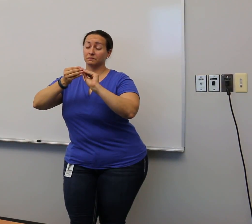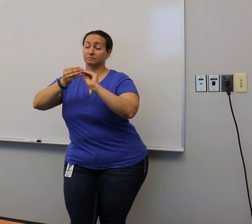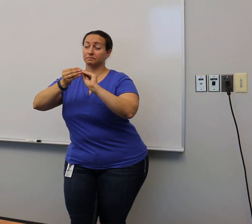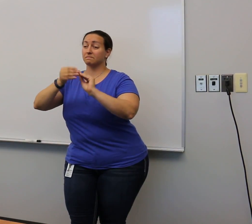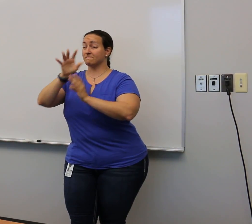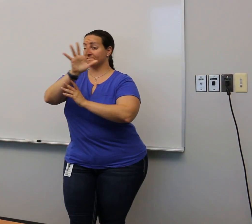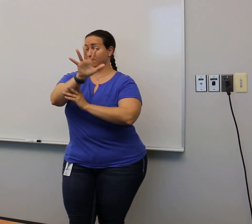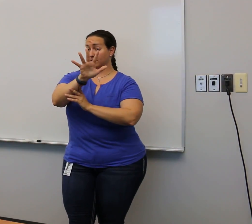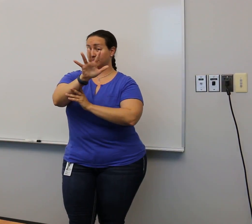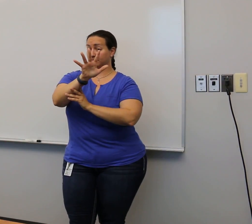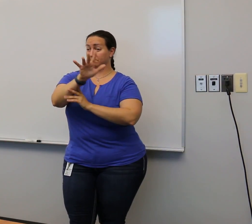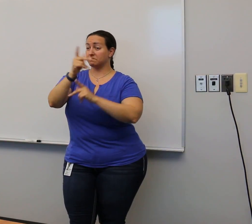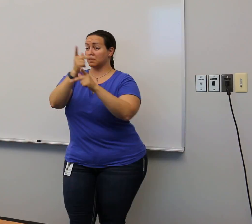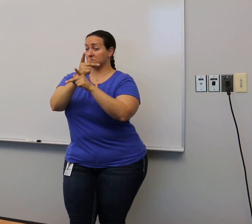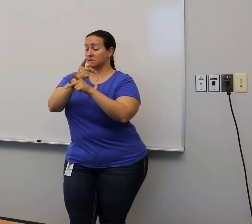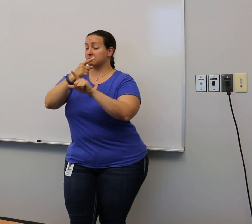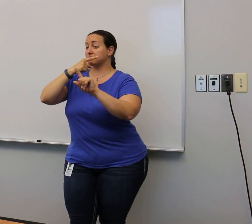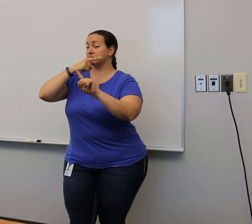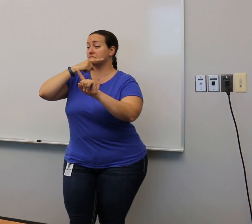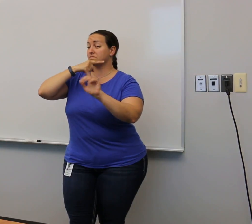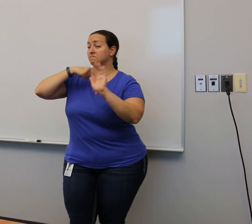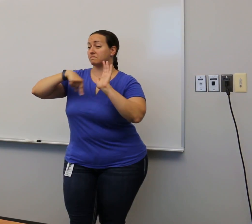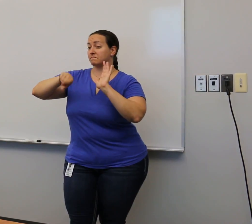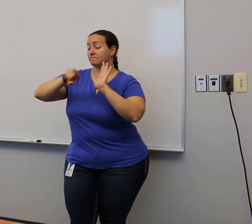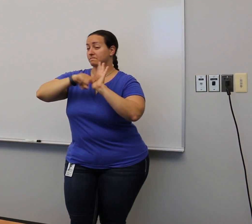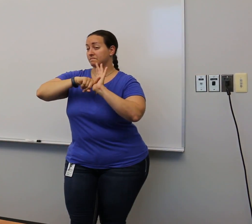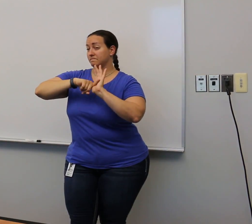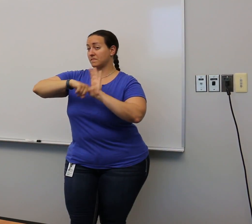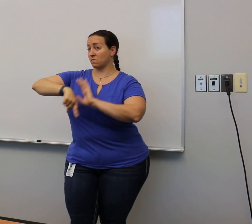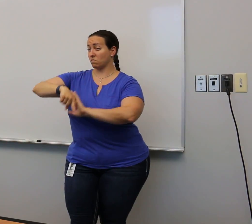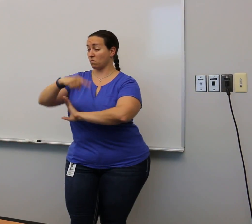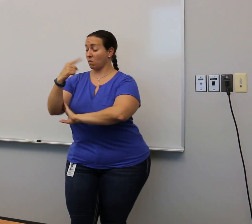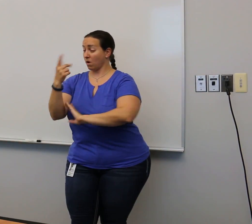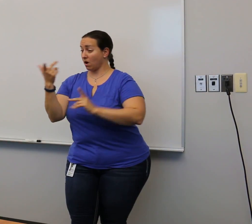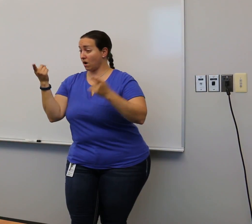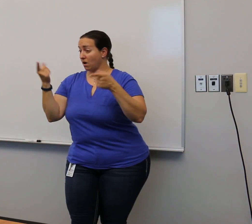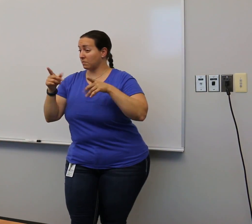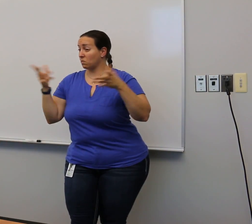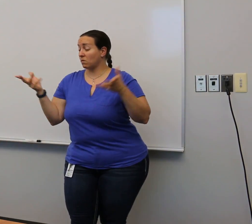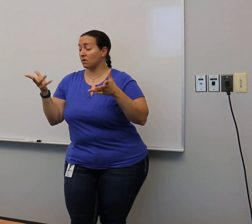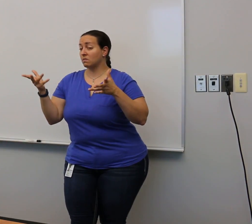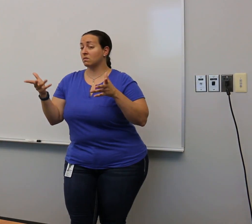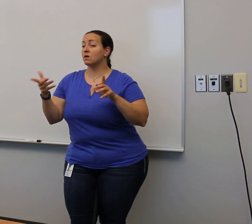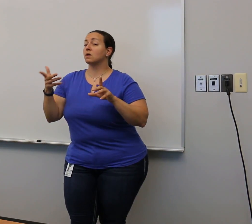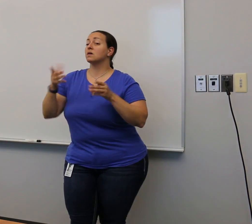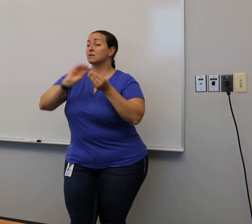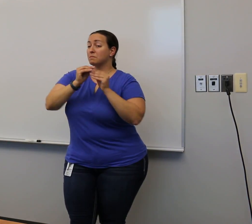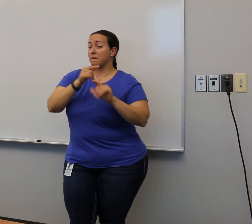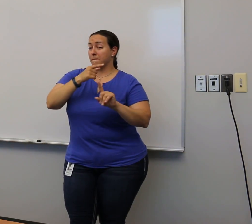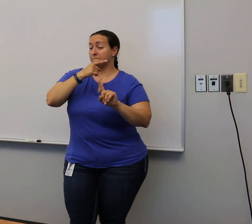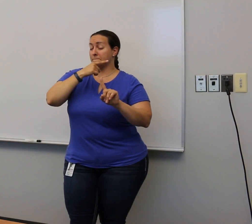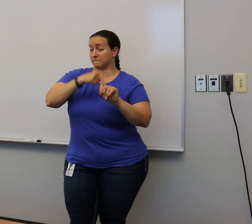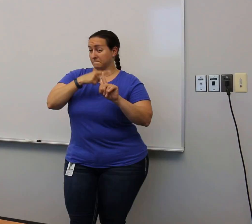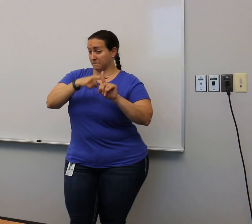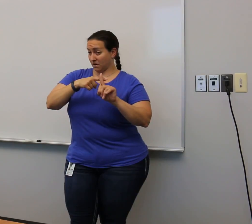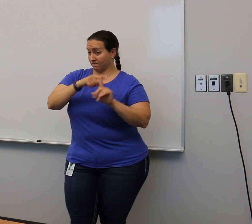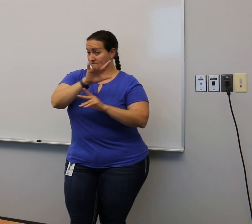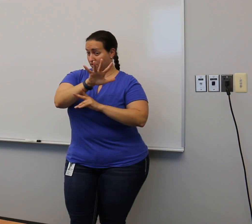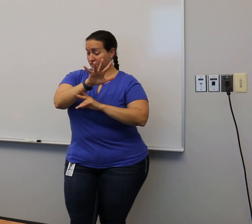by -1, I have a positive number, 5, times a negative number,